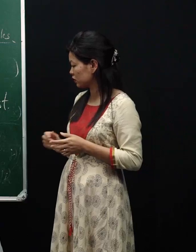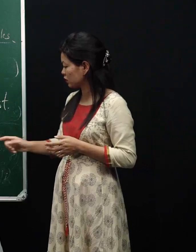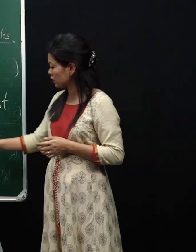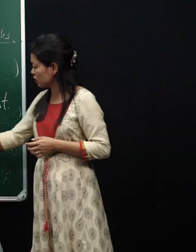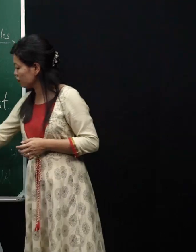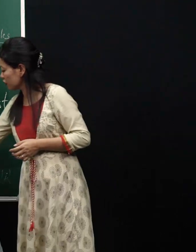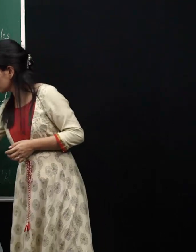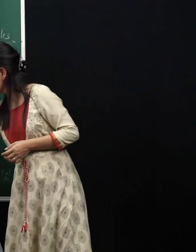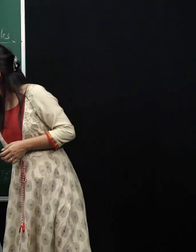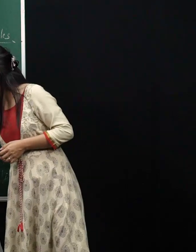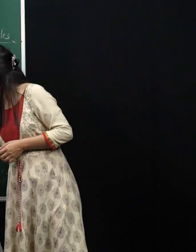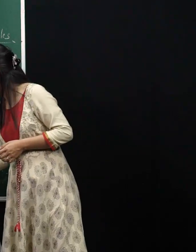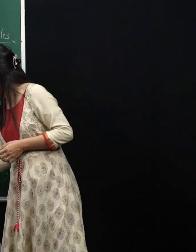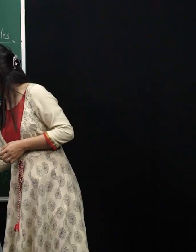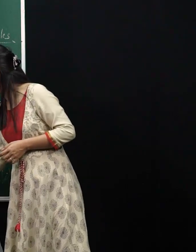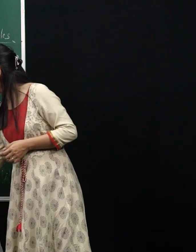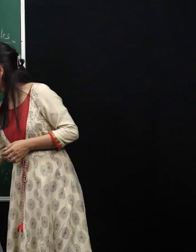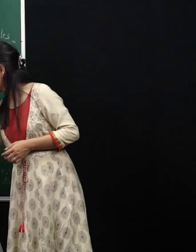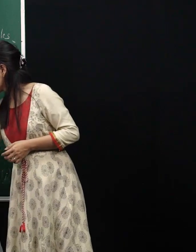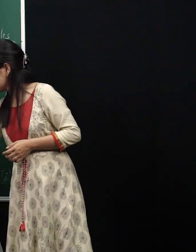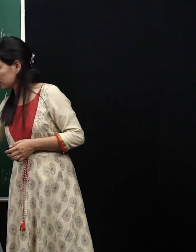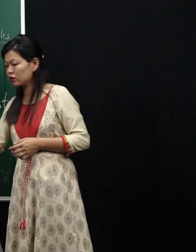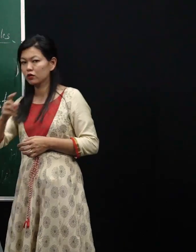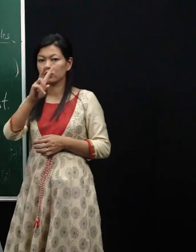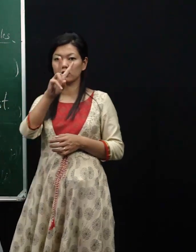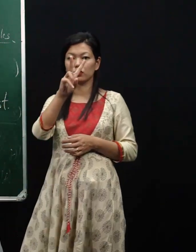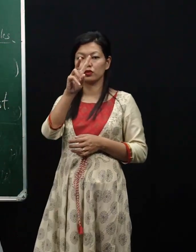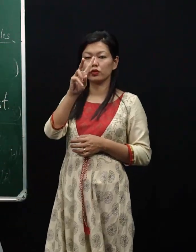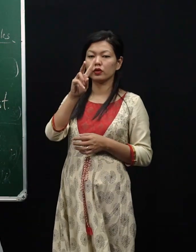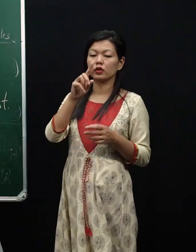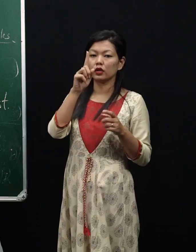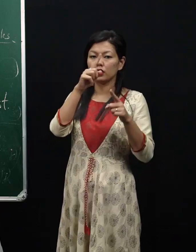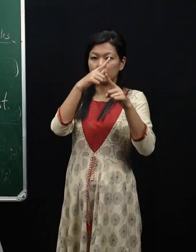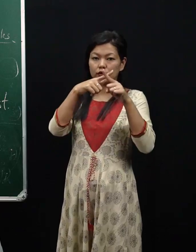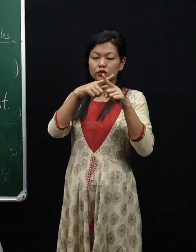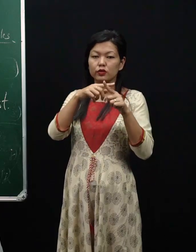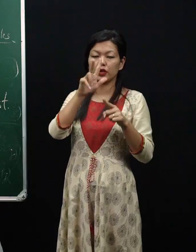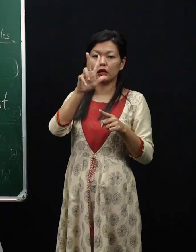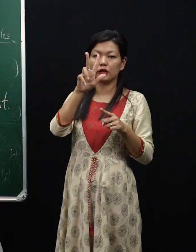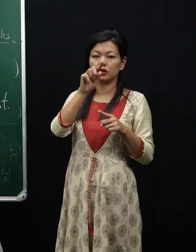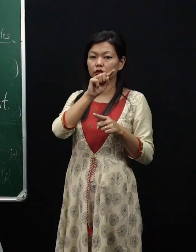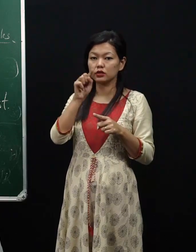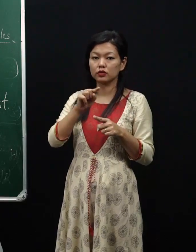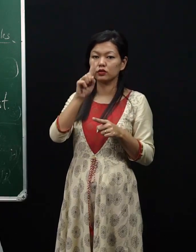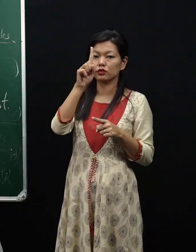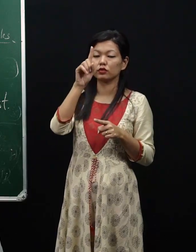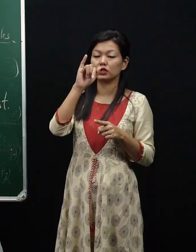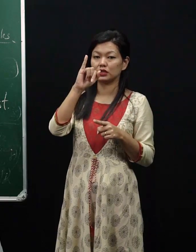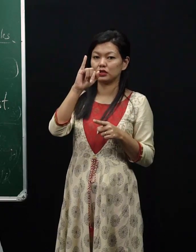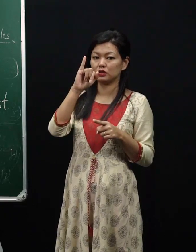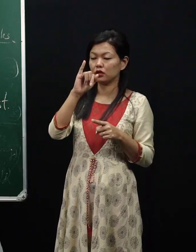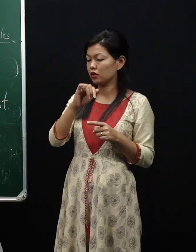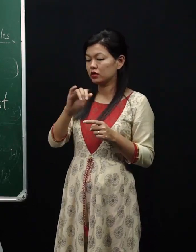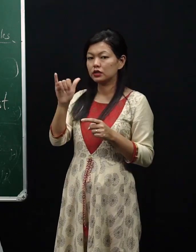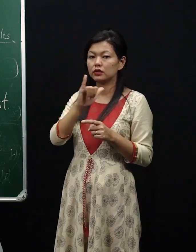1 gram of water. That's the composition of water. Clear? 1 gram of hydrogen reacts with